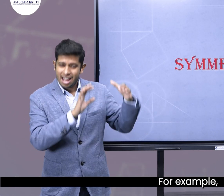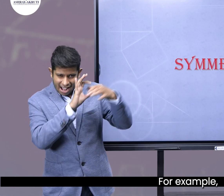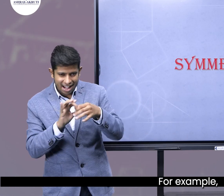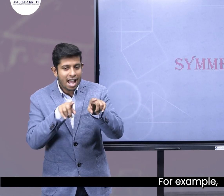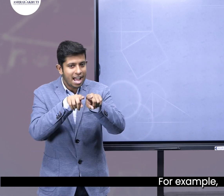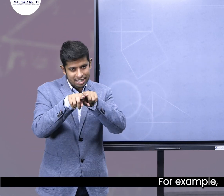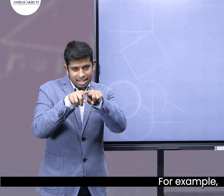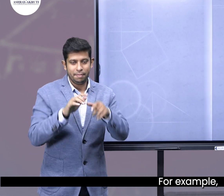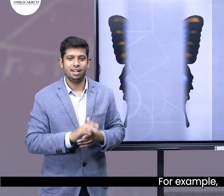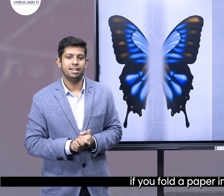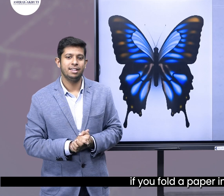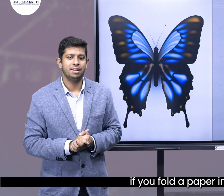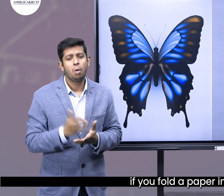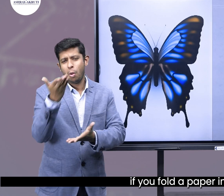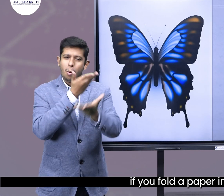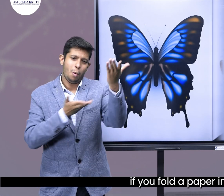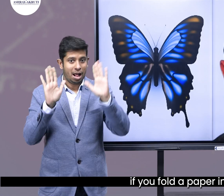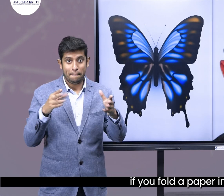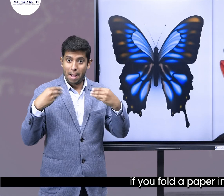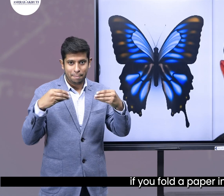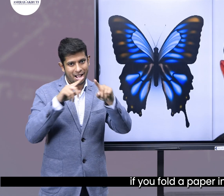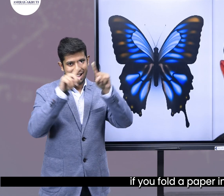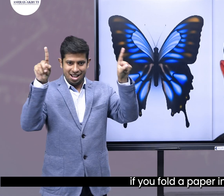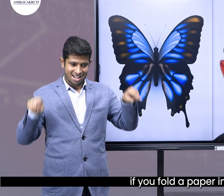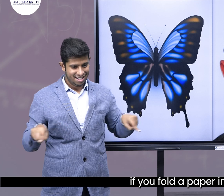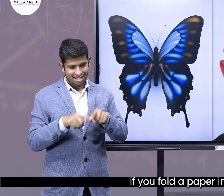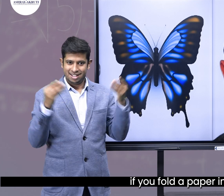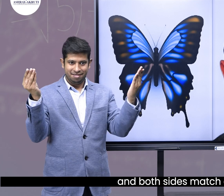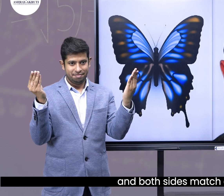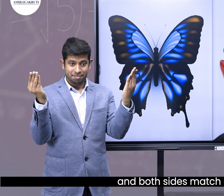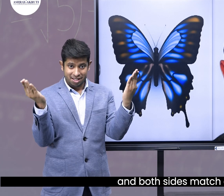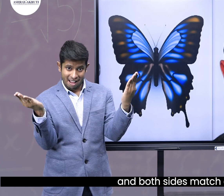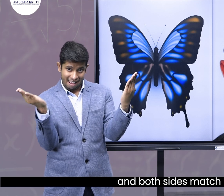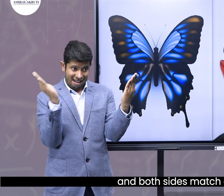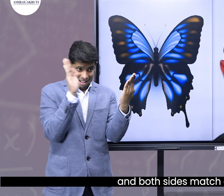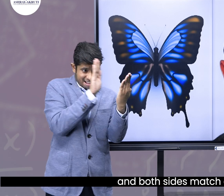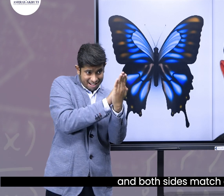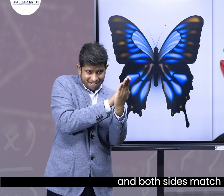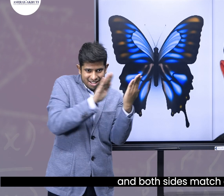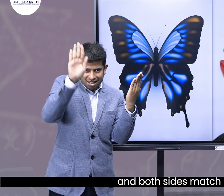For example, if you fold a paper in half and both sides match